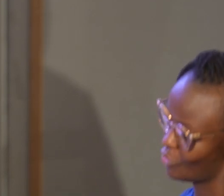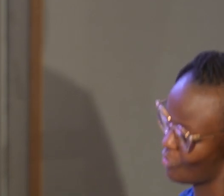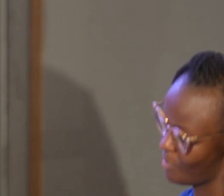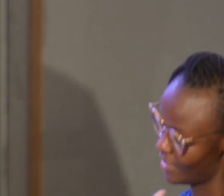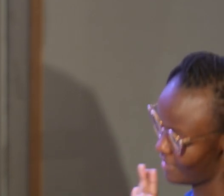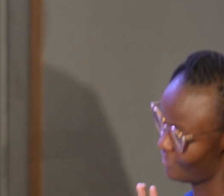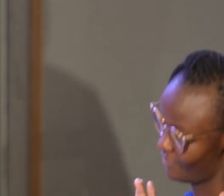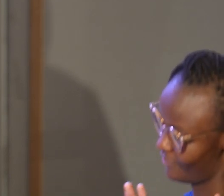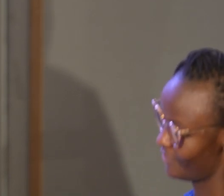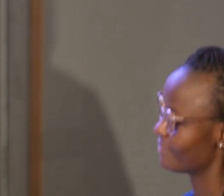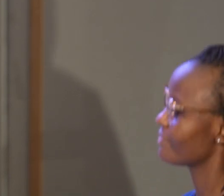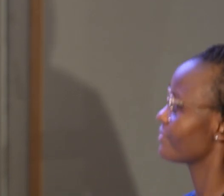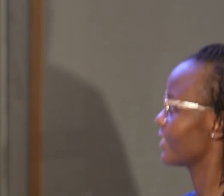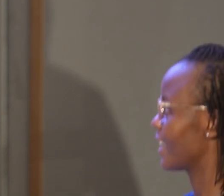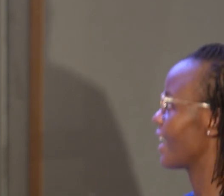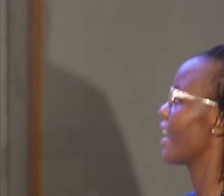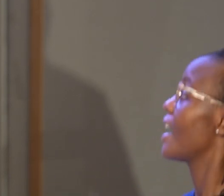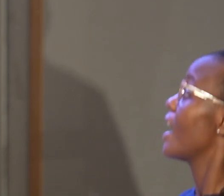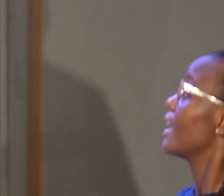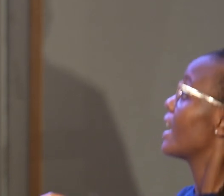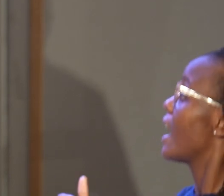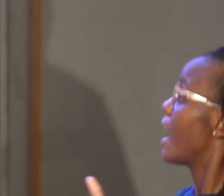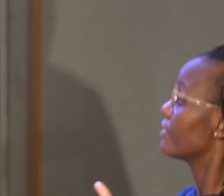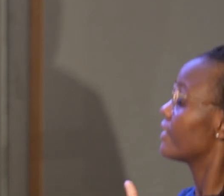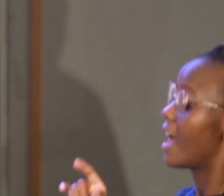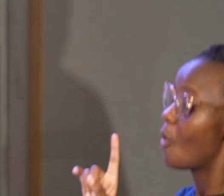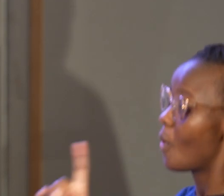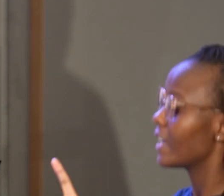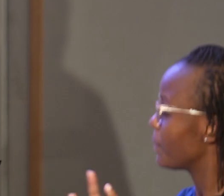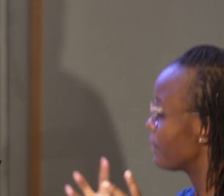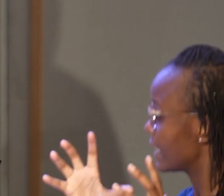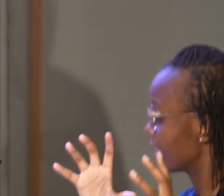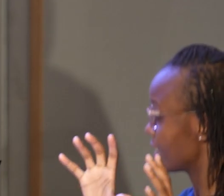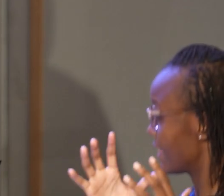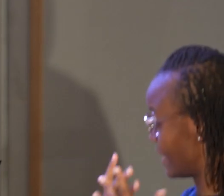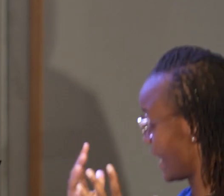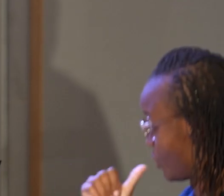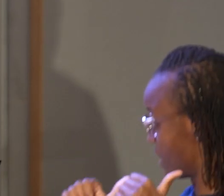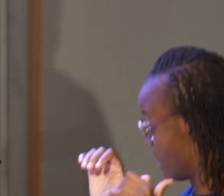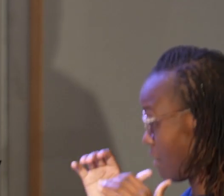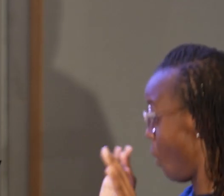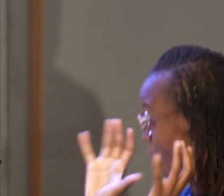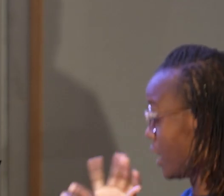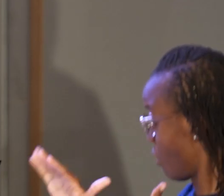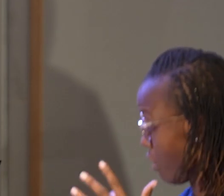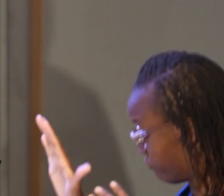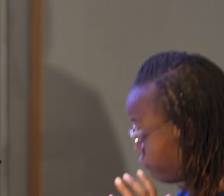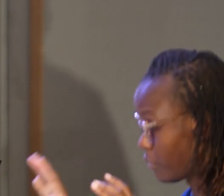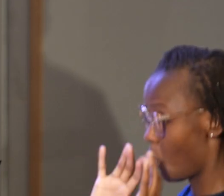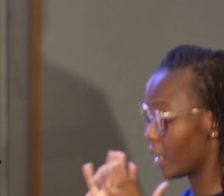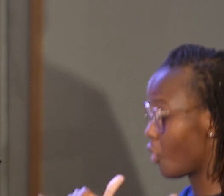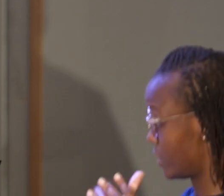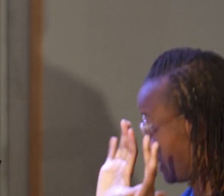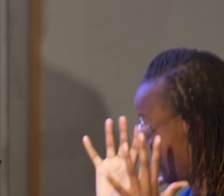laws. There is one celebrated instrument around the world. This one is not only for Kenya or for Africa,